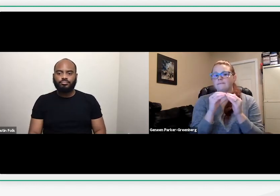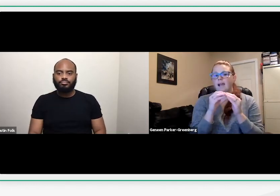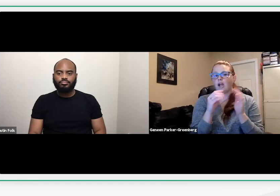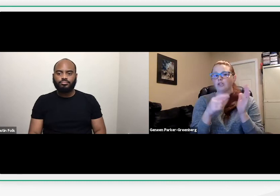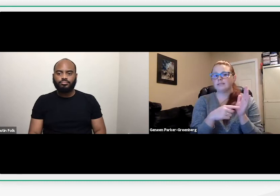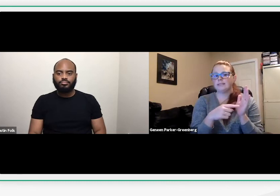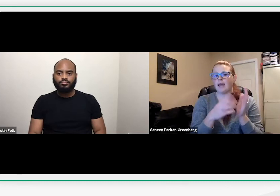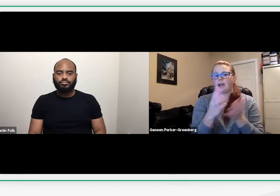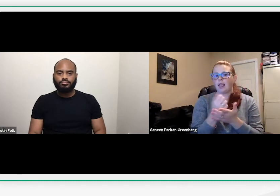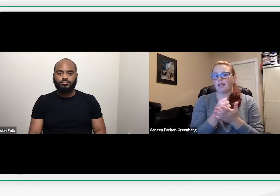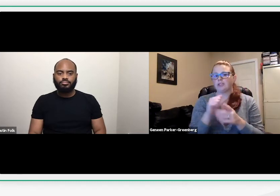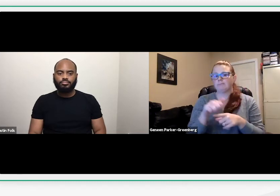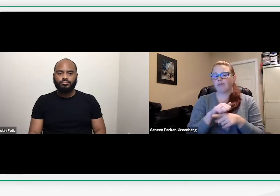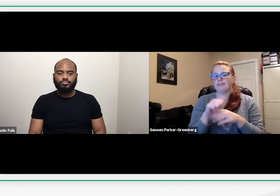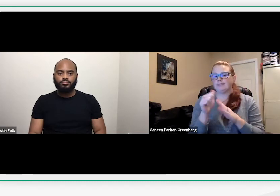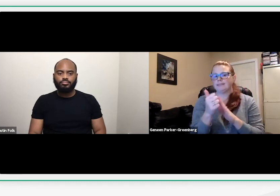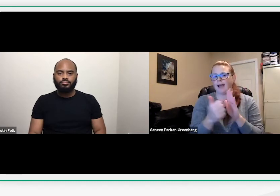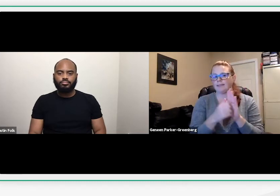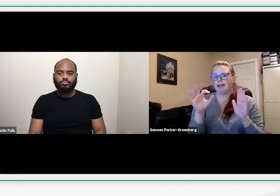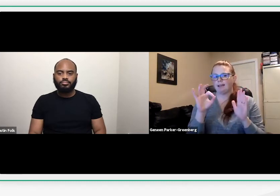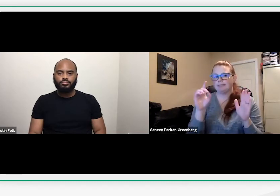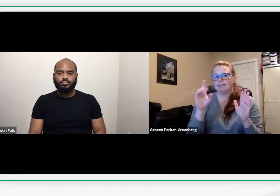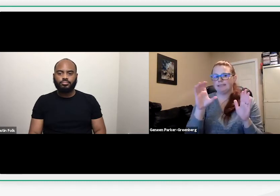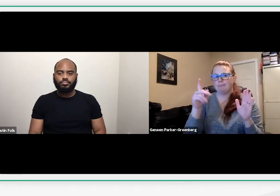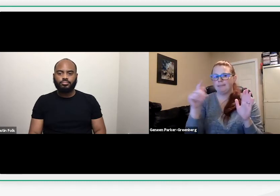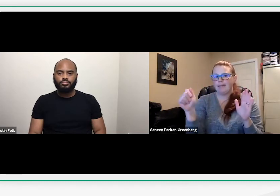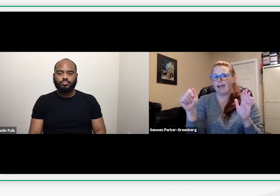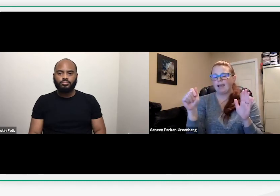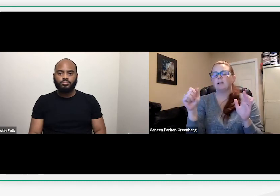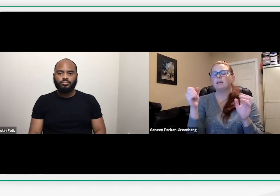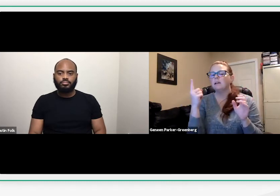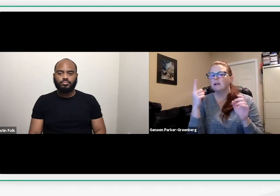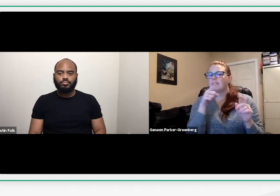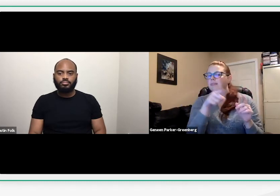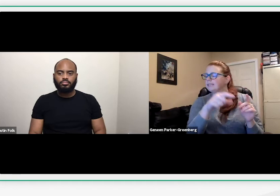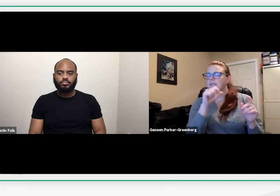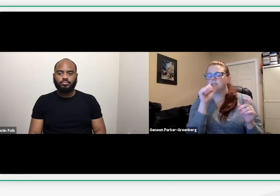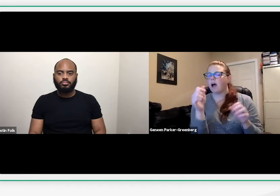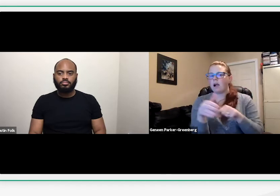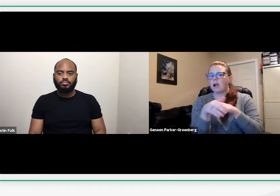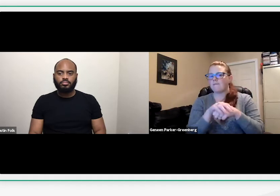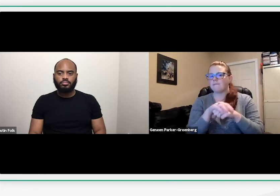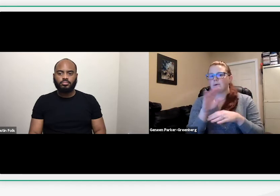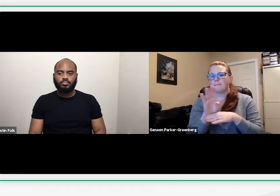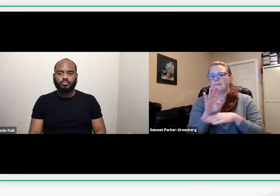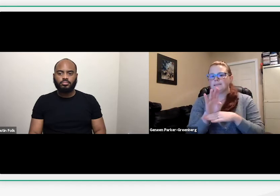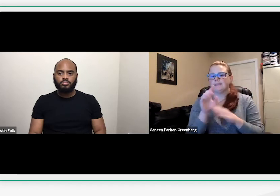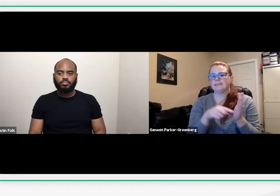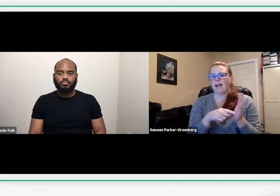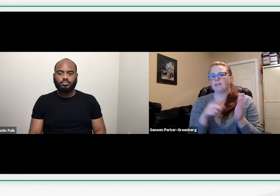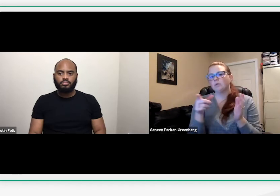Yeah, so just to elaborate on this more, the Fair Debt Collection Practices Act,